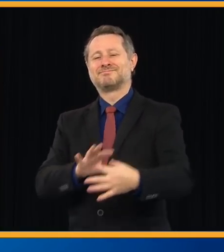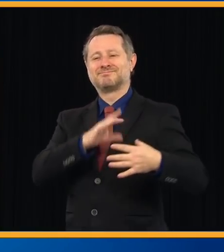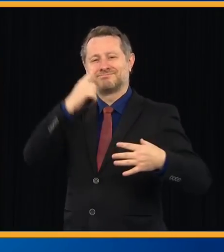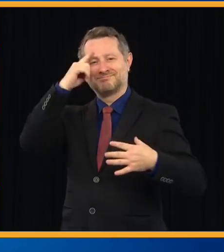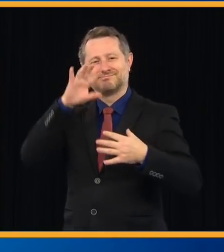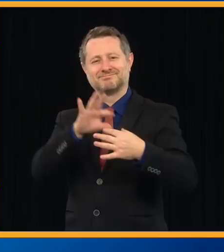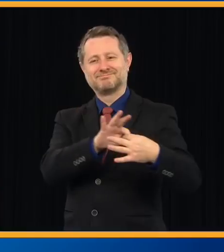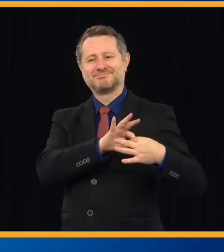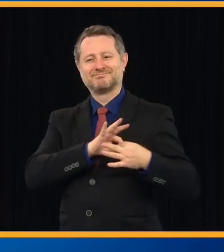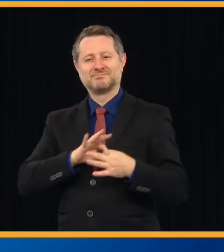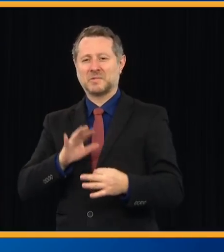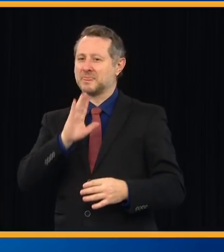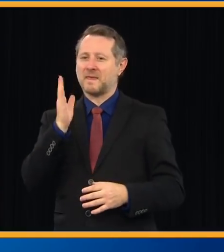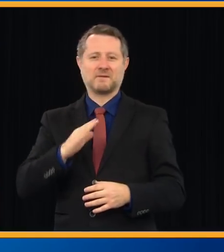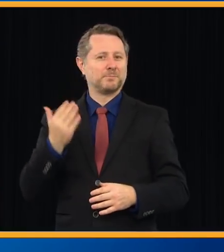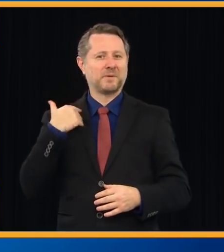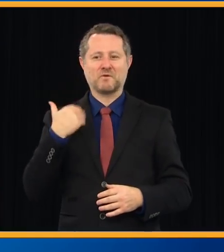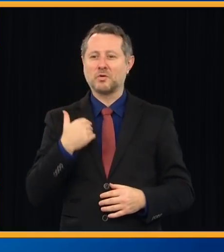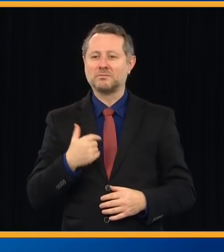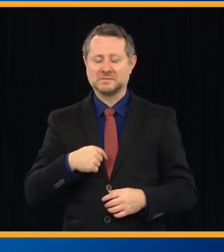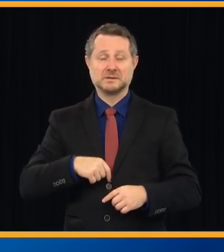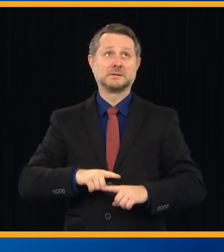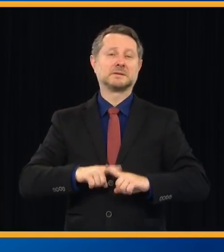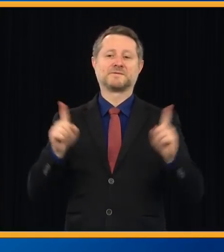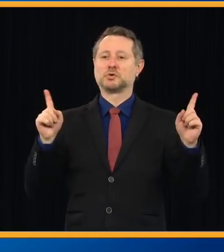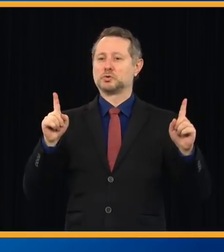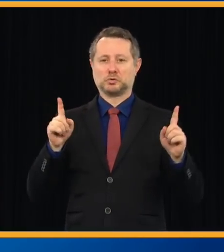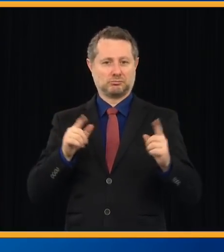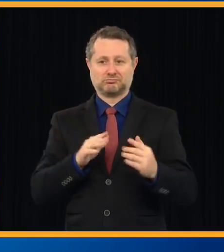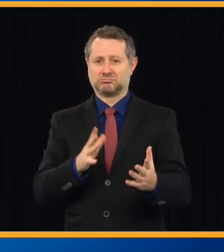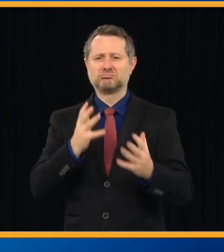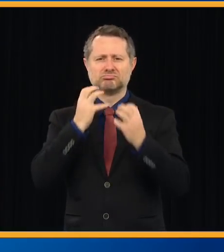before. And I believe that's where we are,